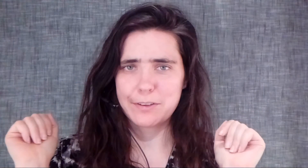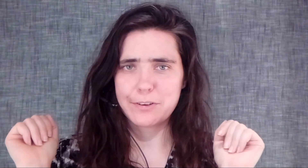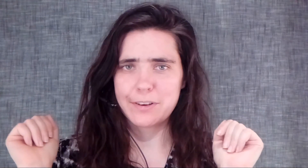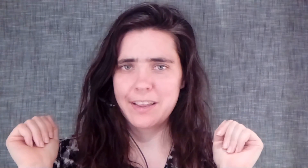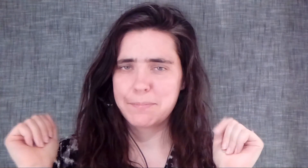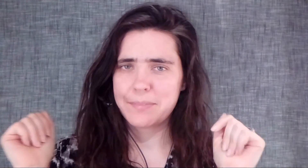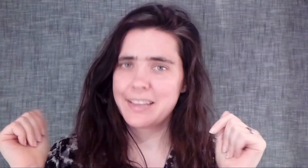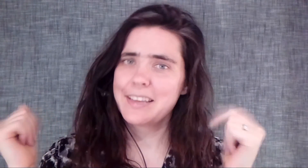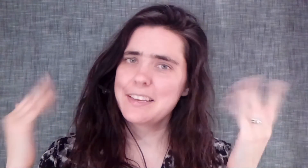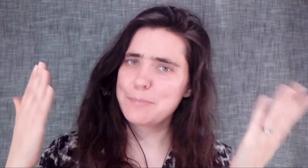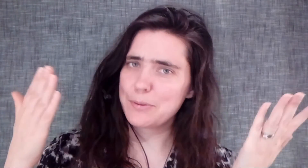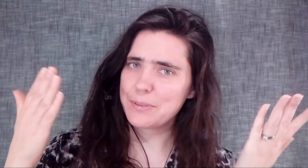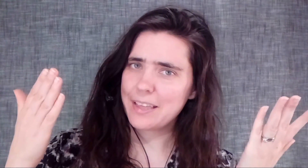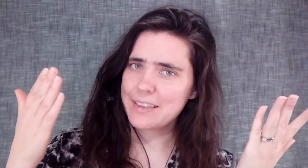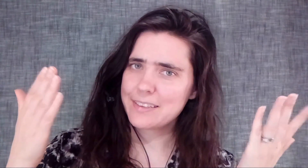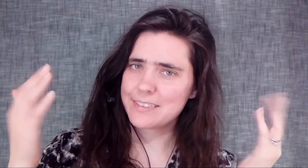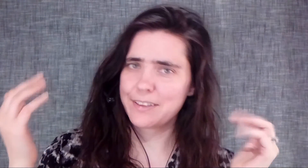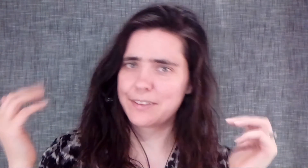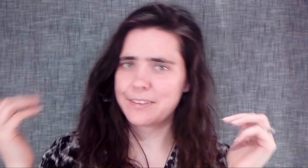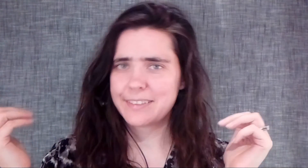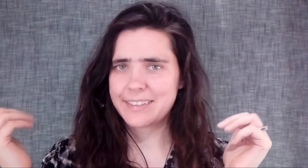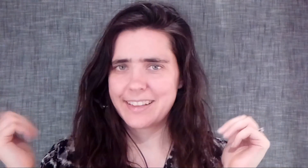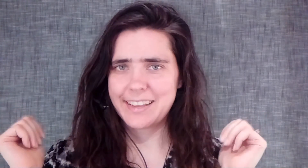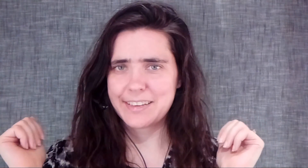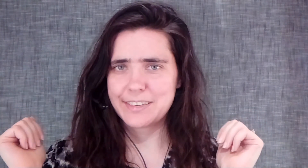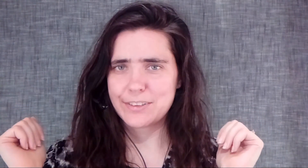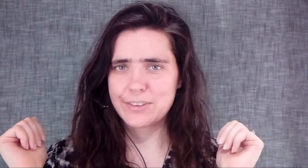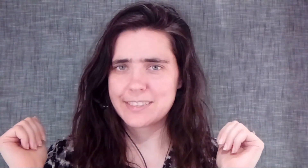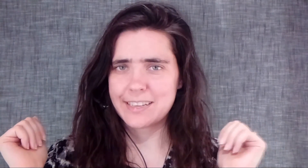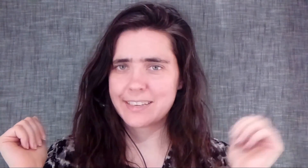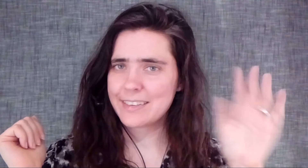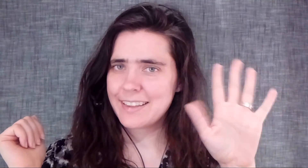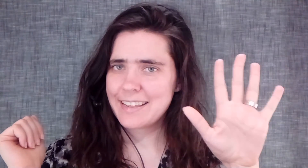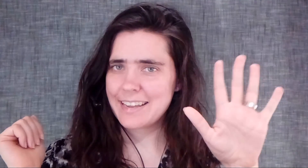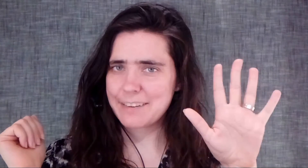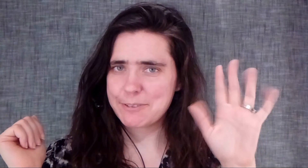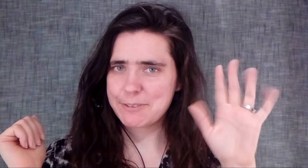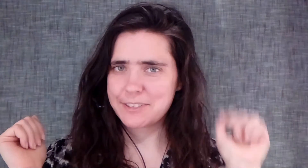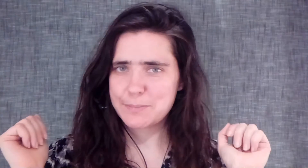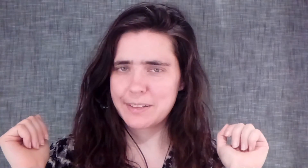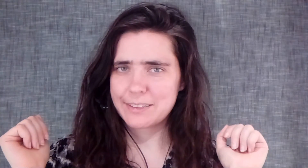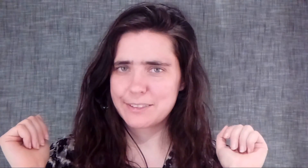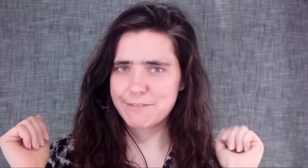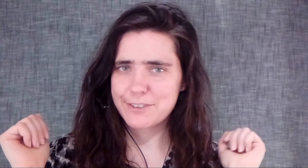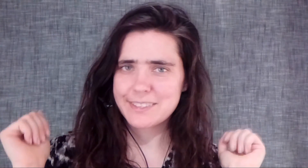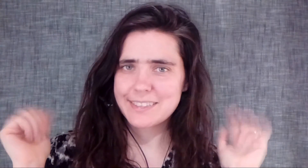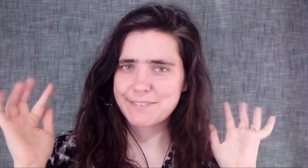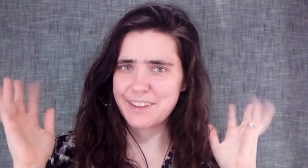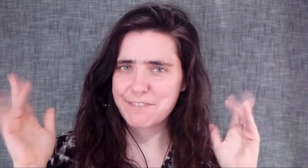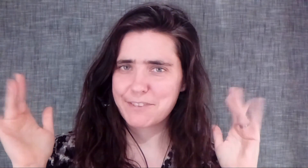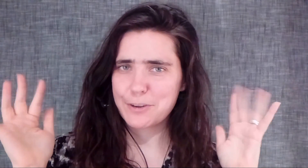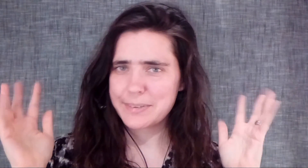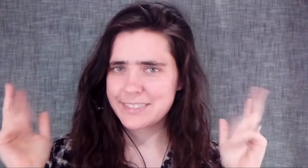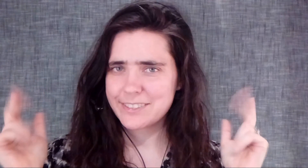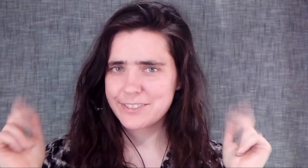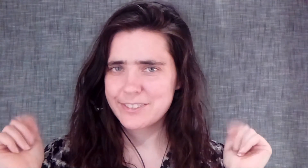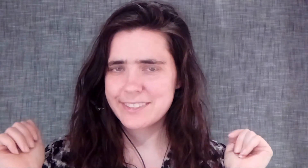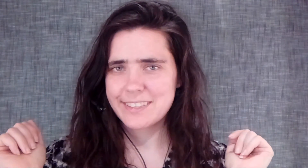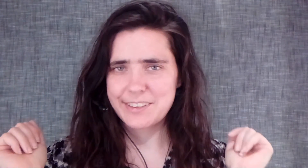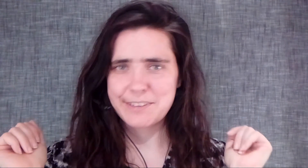your name in both ASL and Auslan. I will spell out the first 5 commenters on